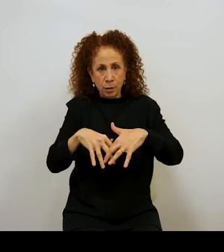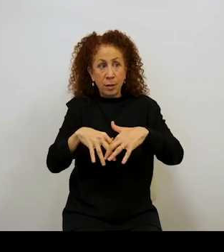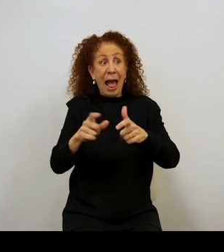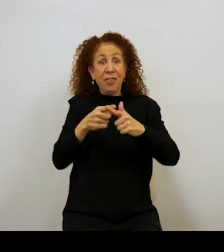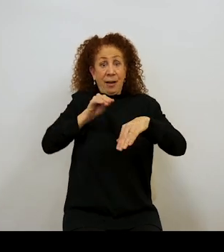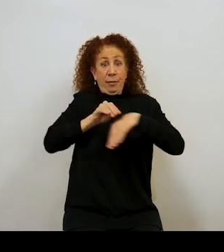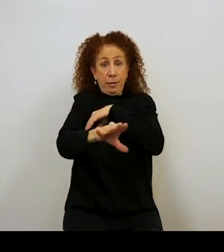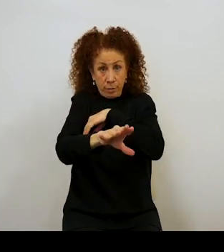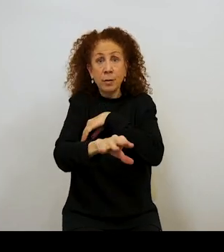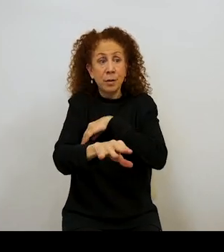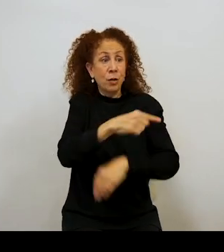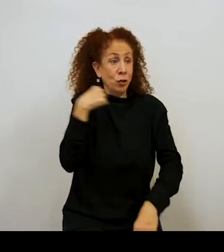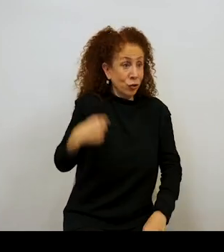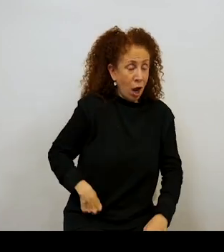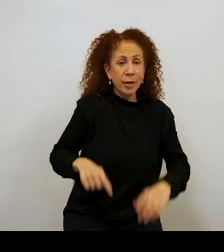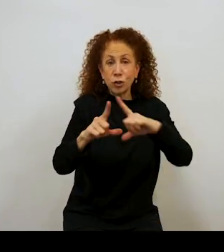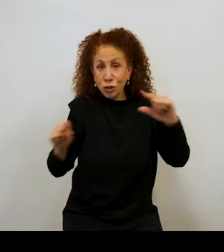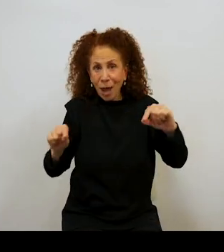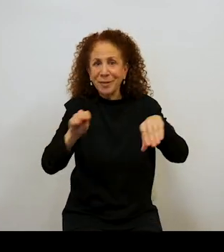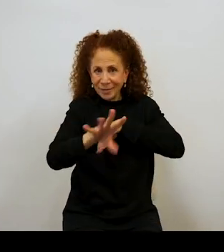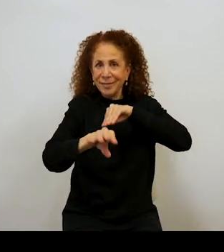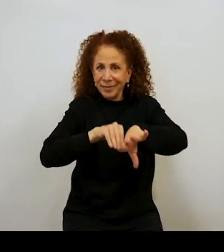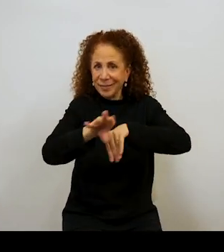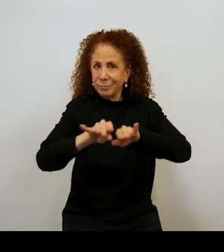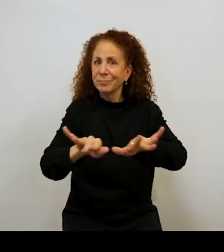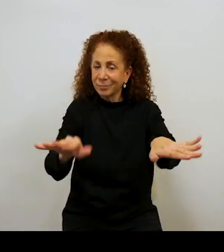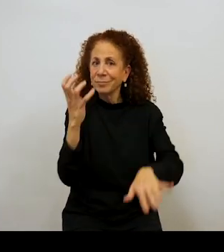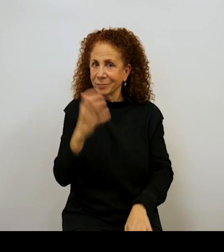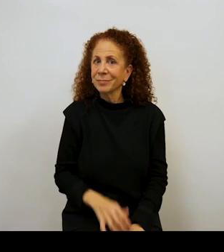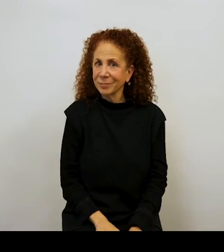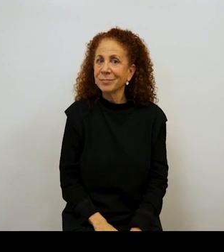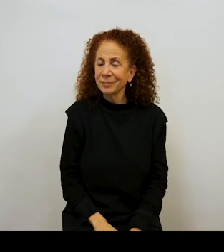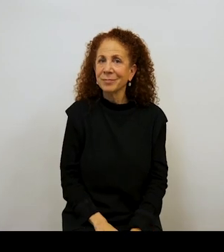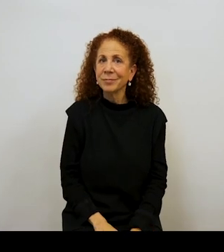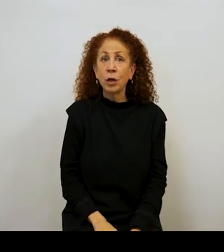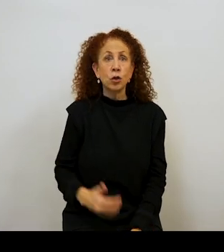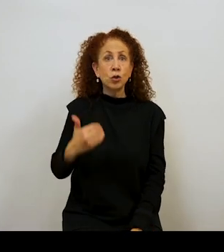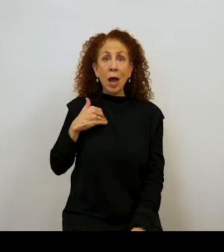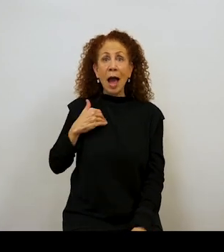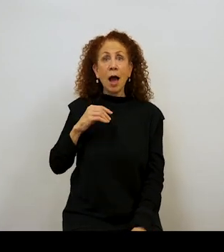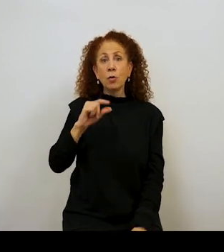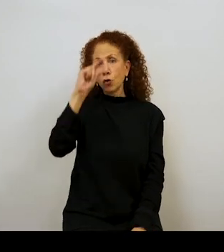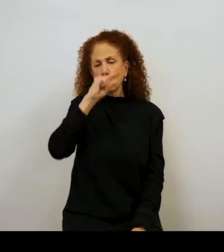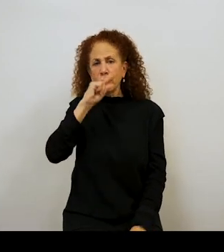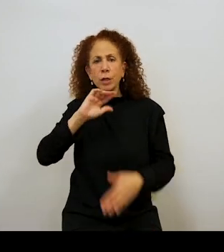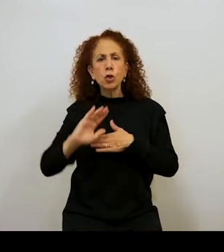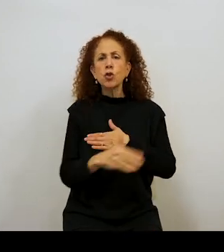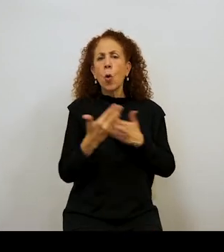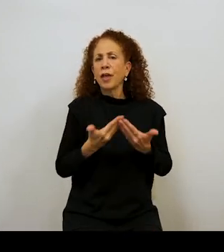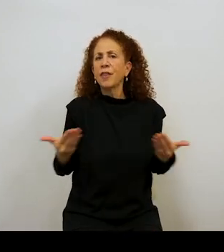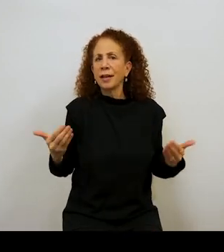influenced Chinese art and Japanese art. Mm-hmm. You know, and you have these great Greek toga-like